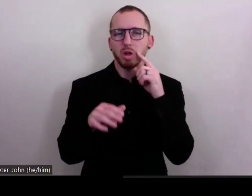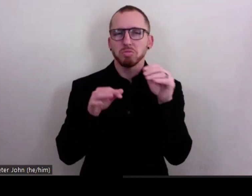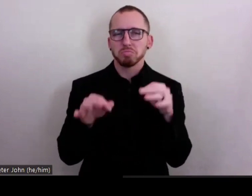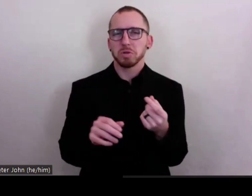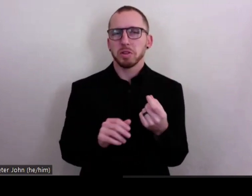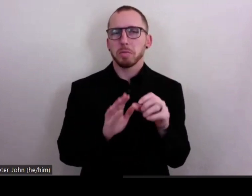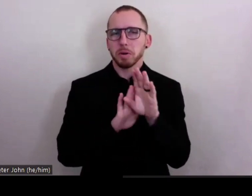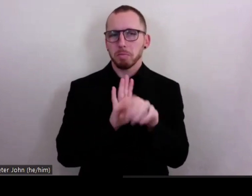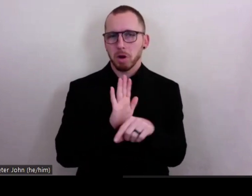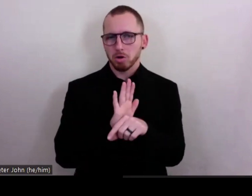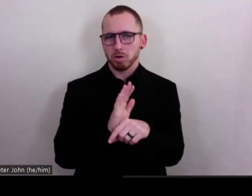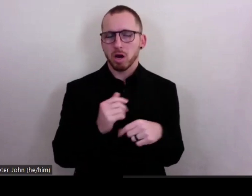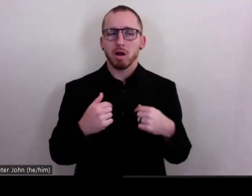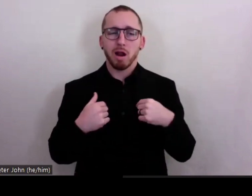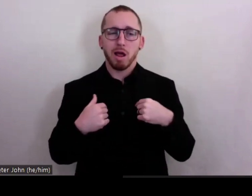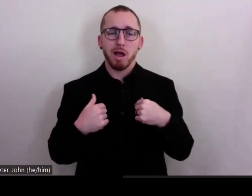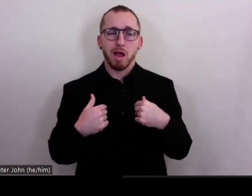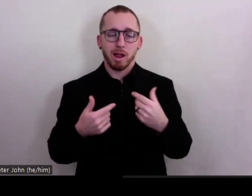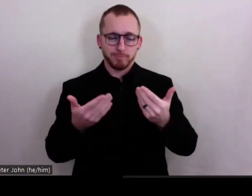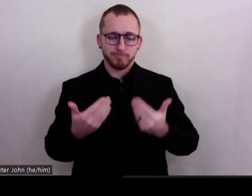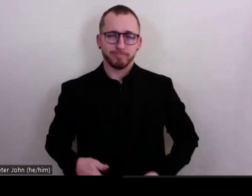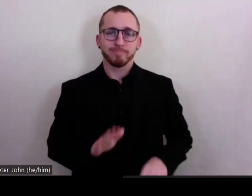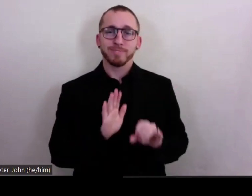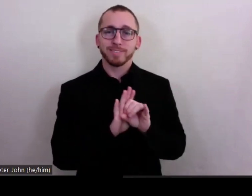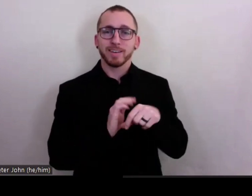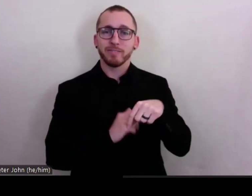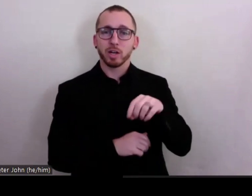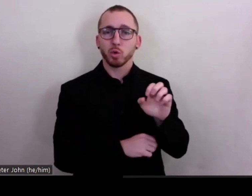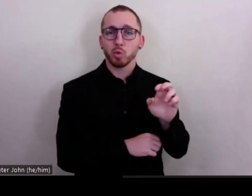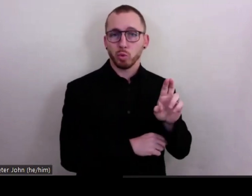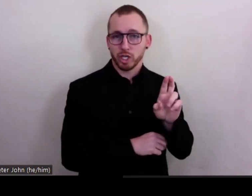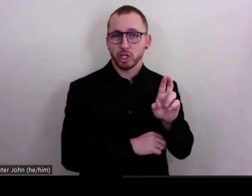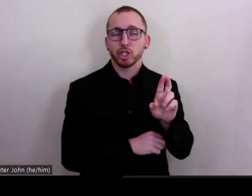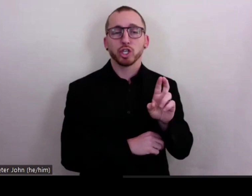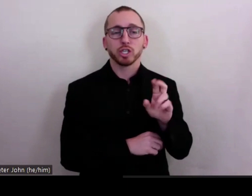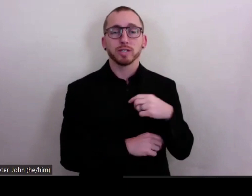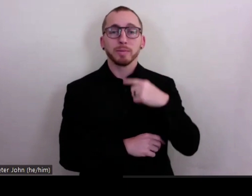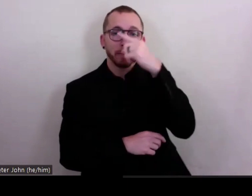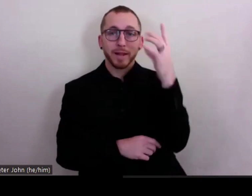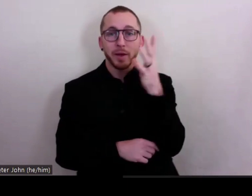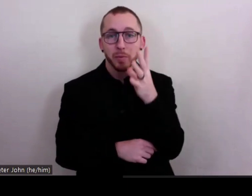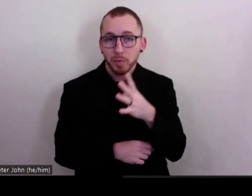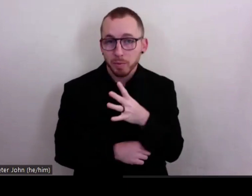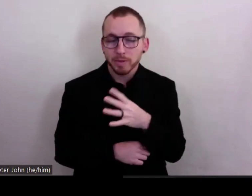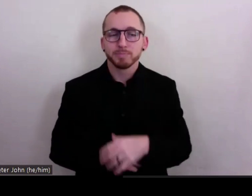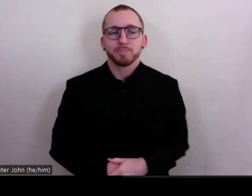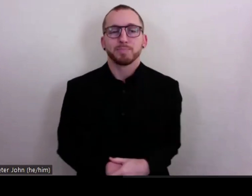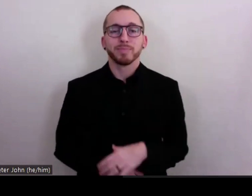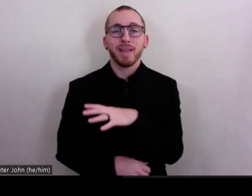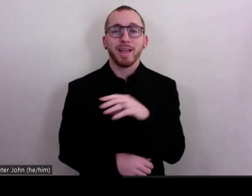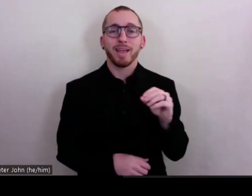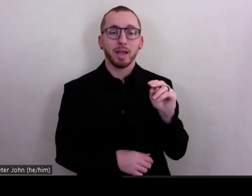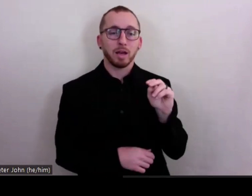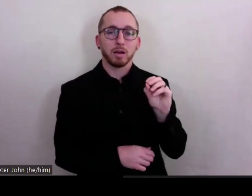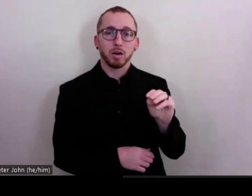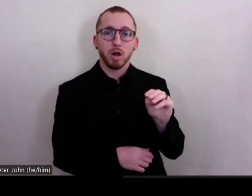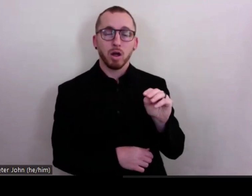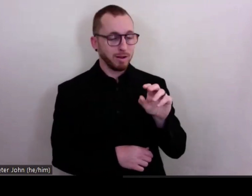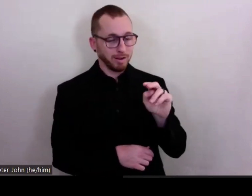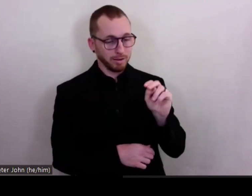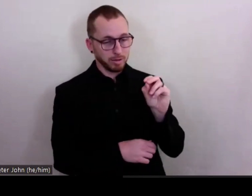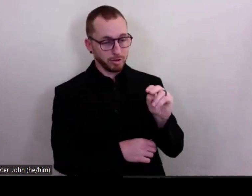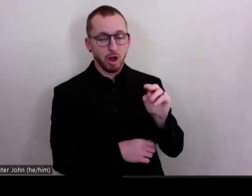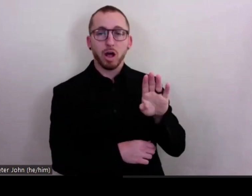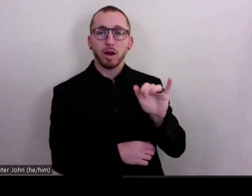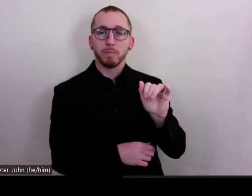identifies as queer. I'm also someone who identifies as a Black woman. and a non-binary person.